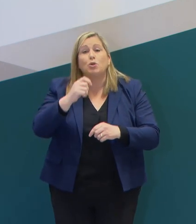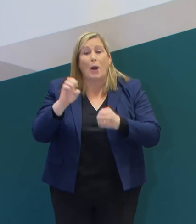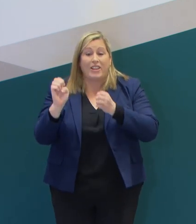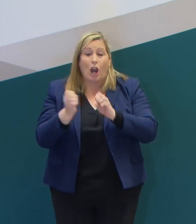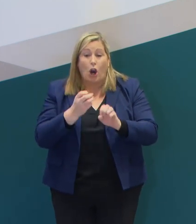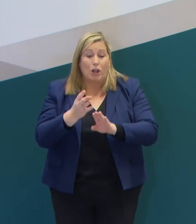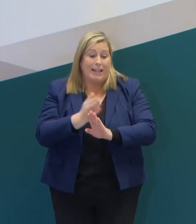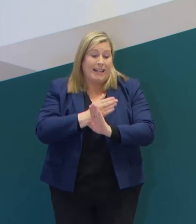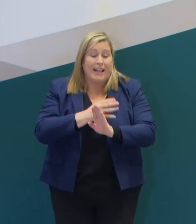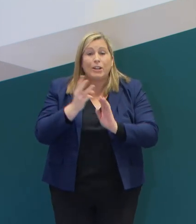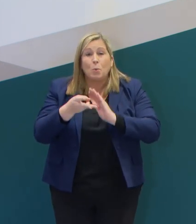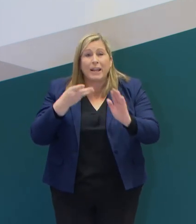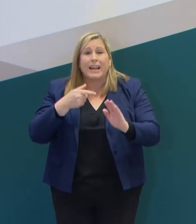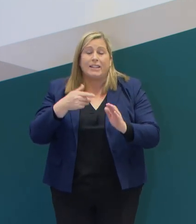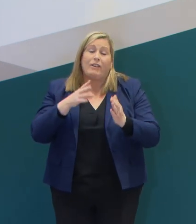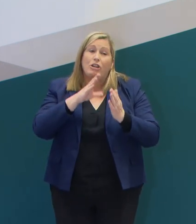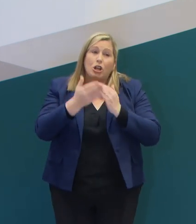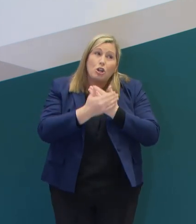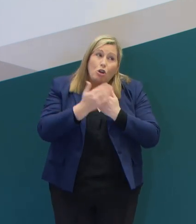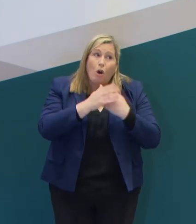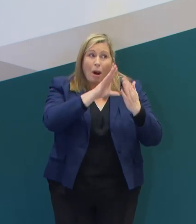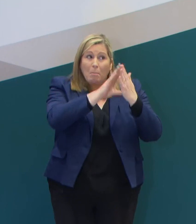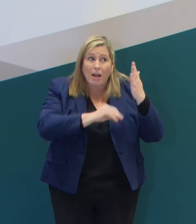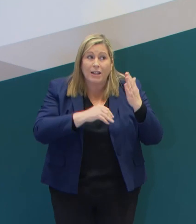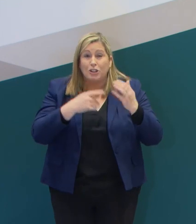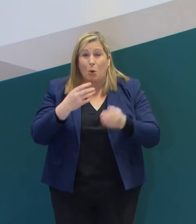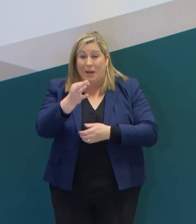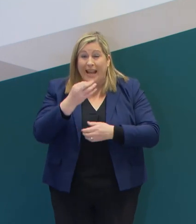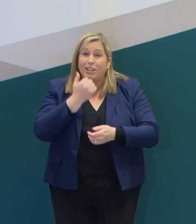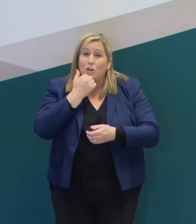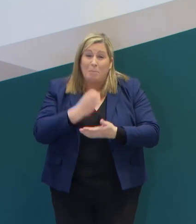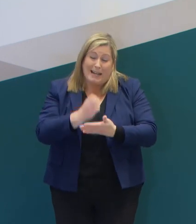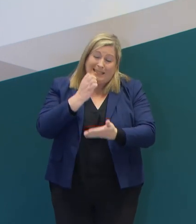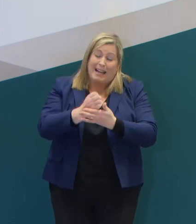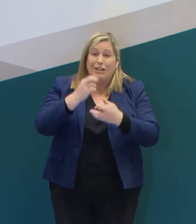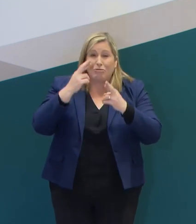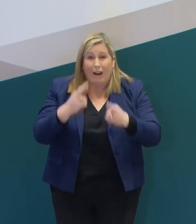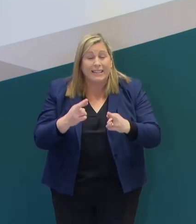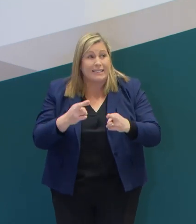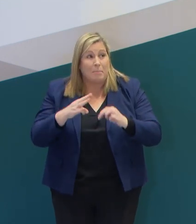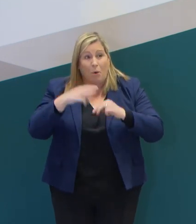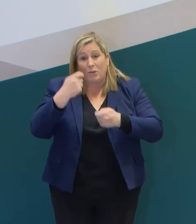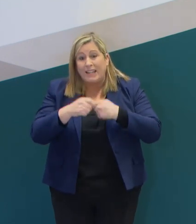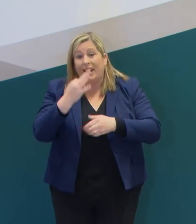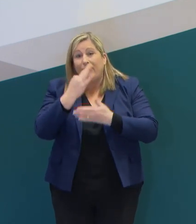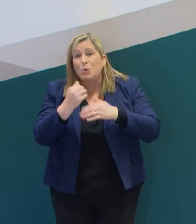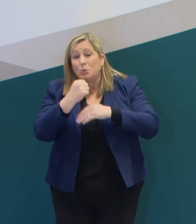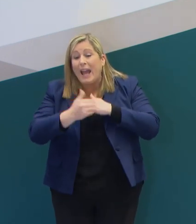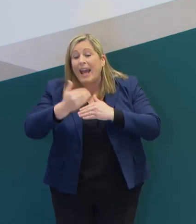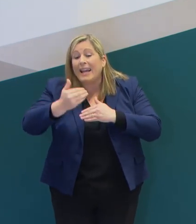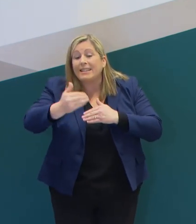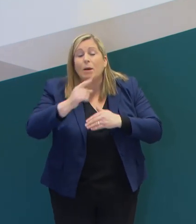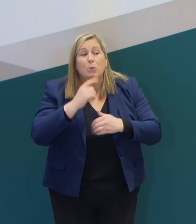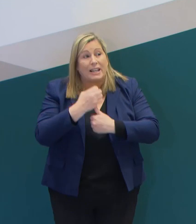very early. It's a very young model, so predicting reliably forward more than a number of days is difficult. But each day, as we